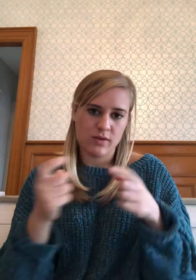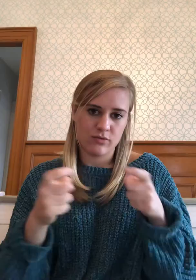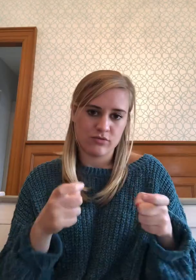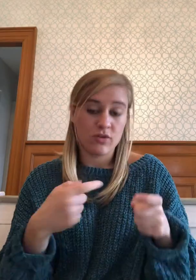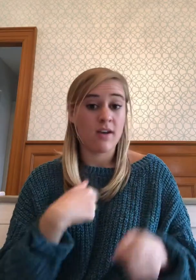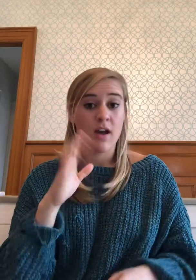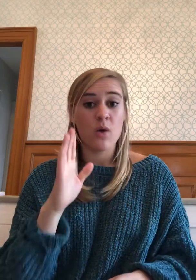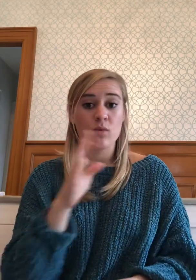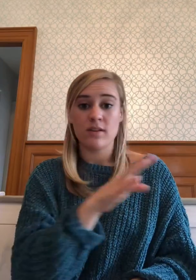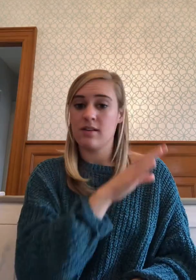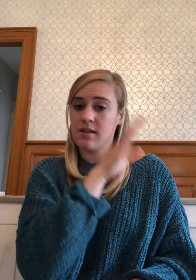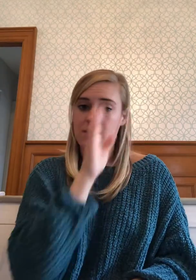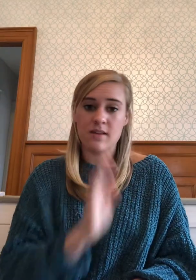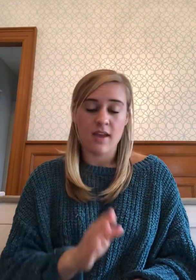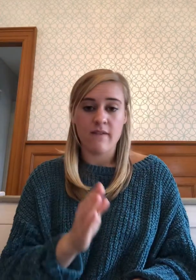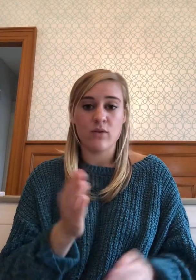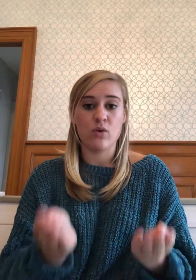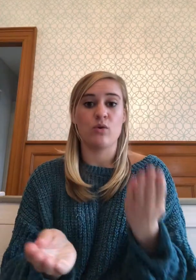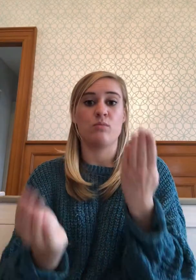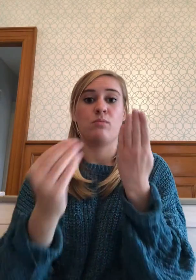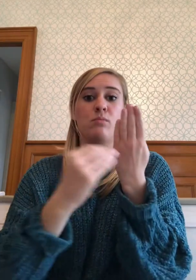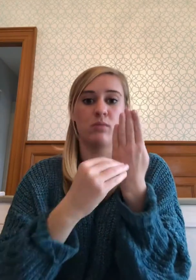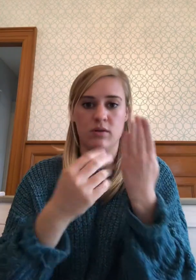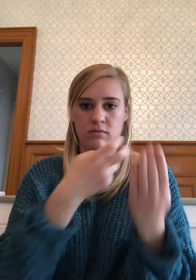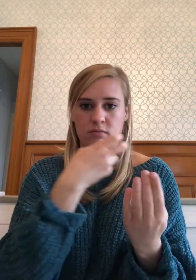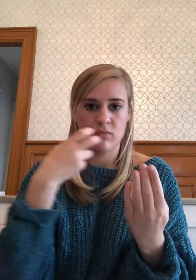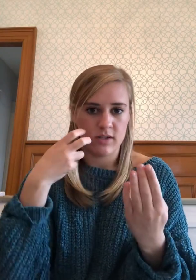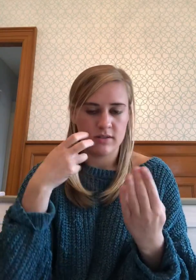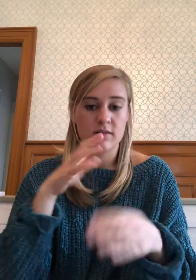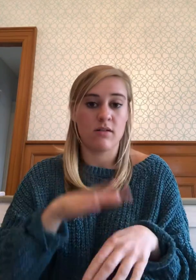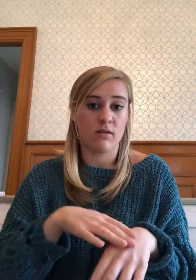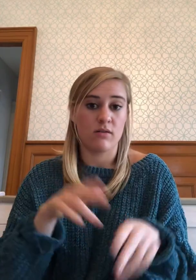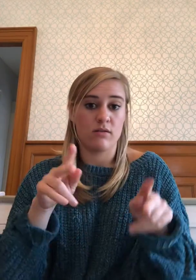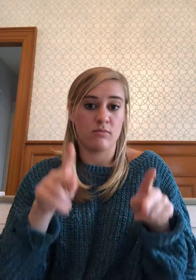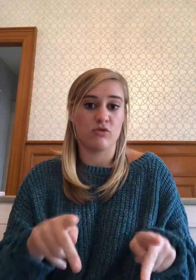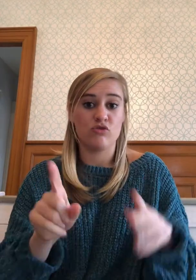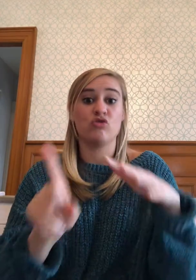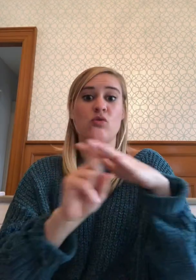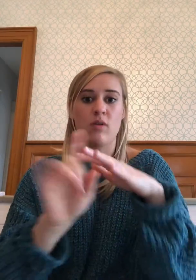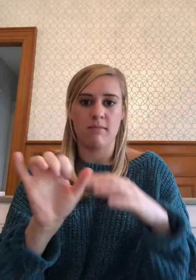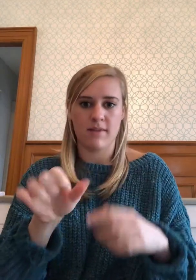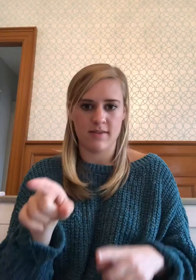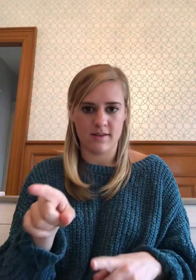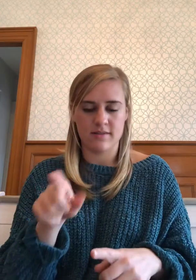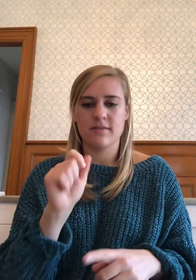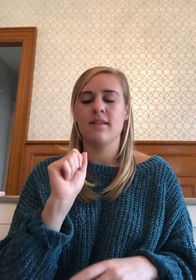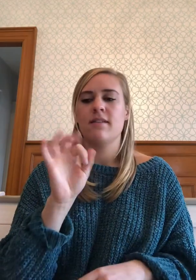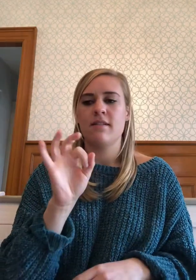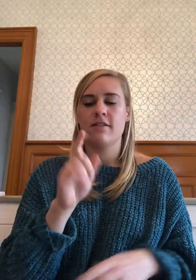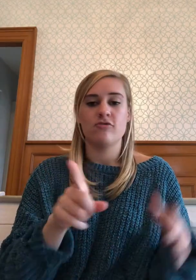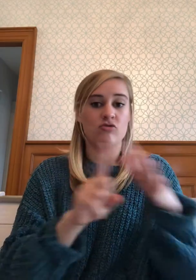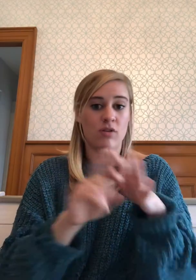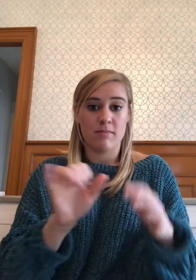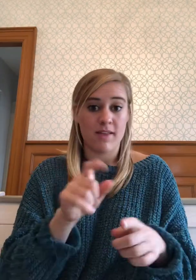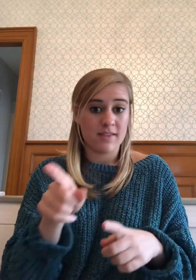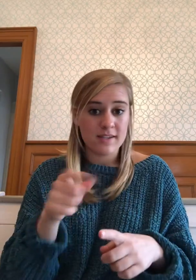put braces on somebody who presented with this. If somebody presented with this, I'd give oral hygiene